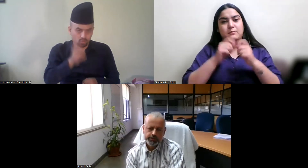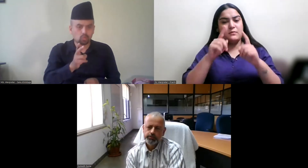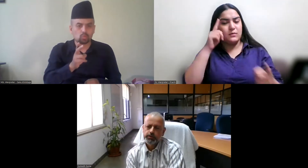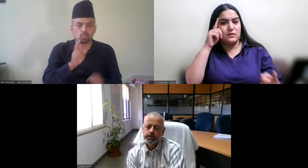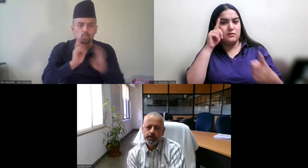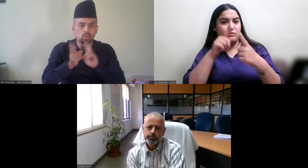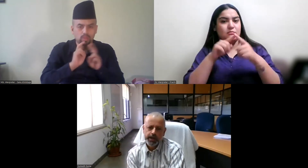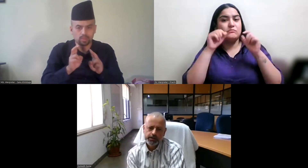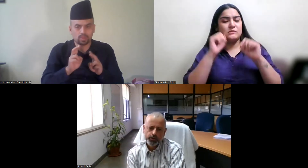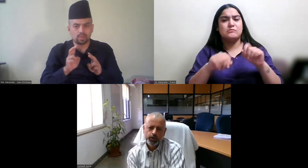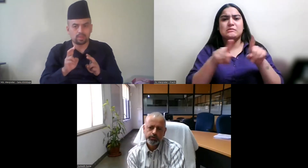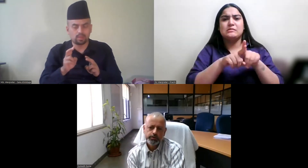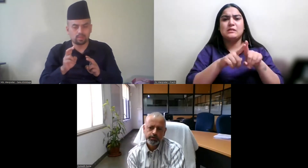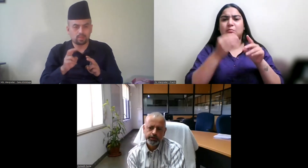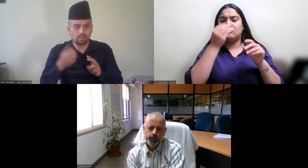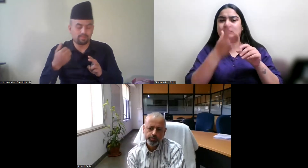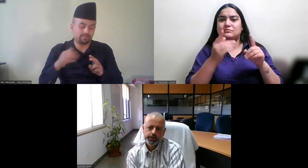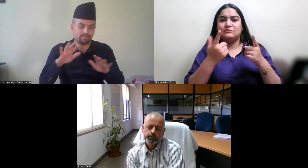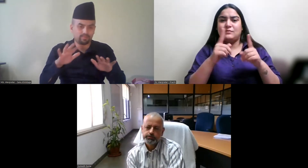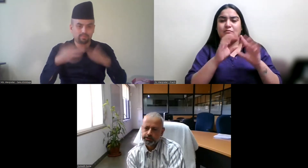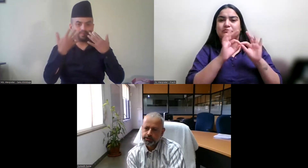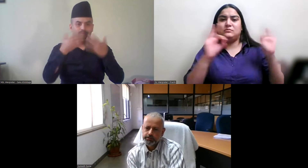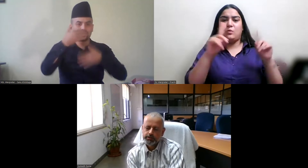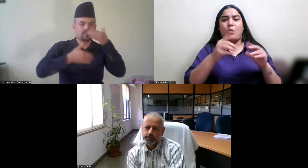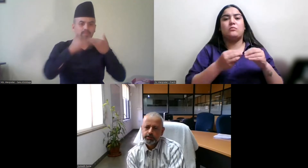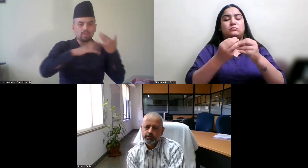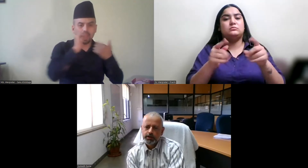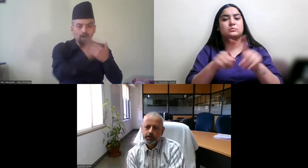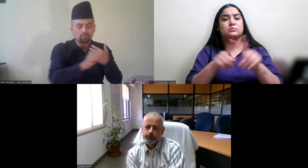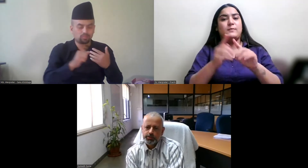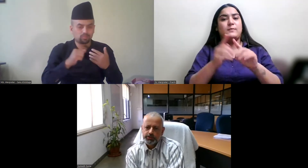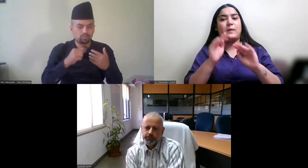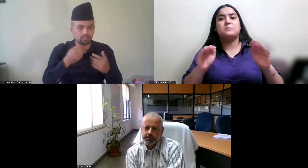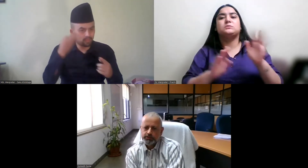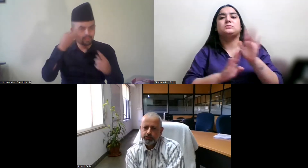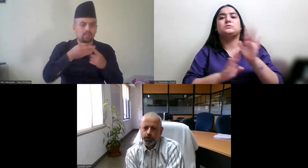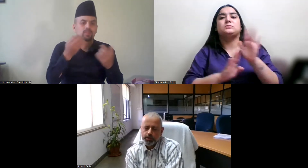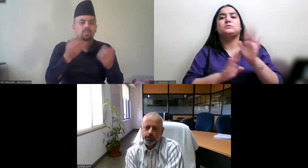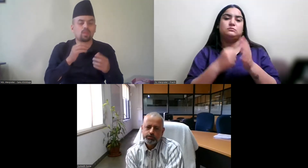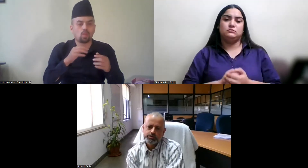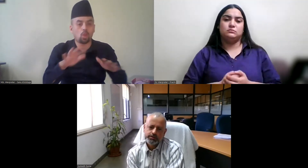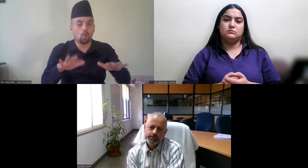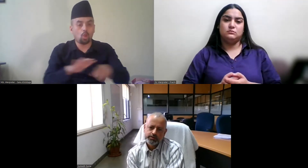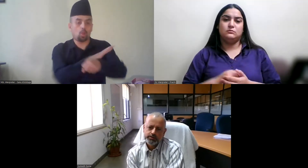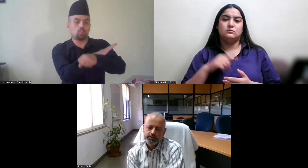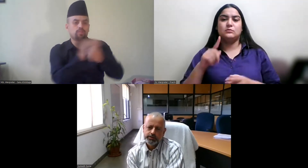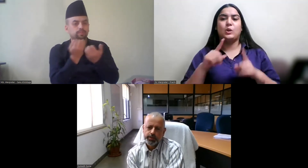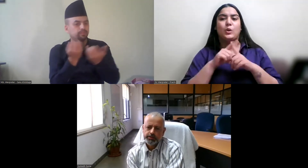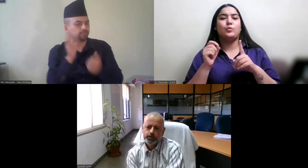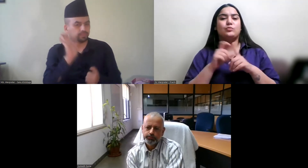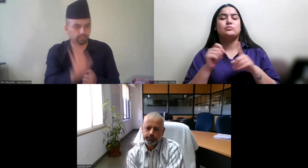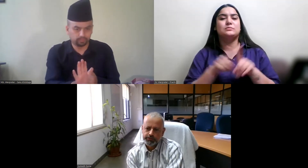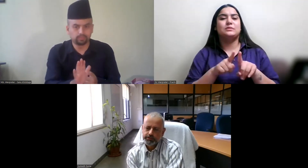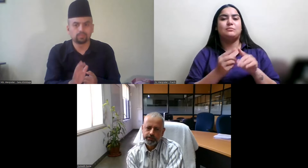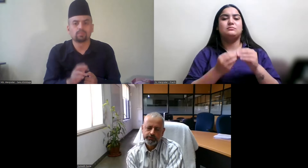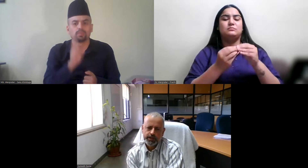very significant impact on the development of children. So basically, this is all about the making